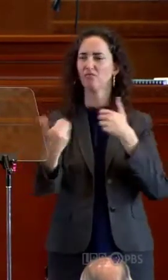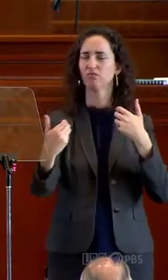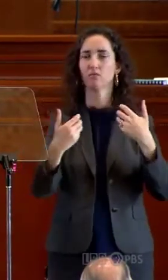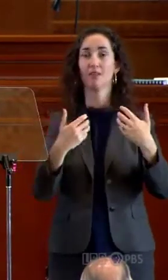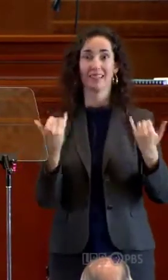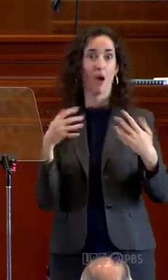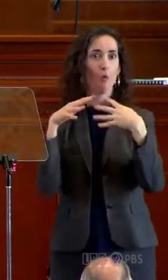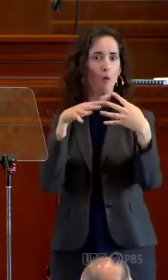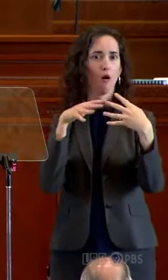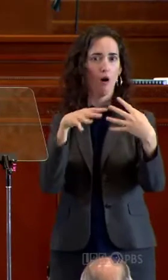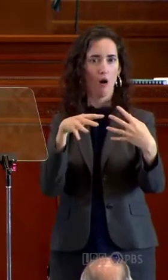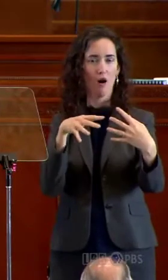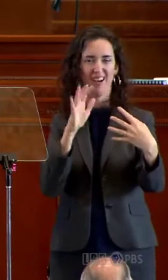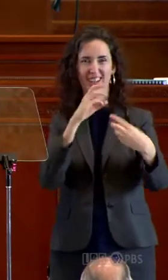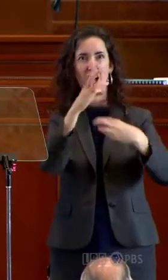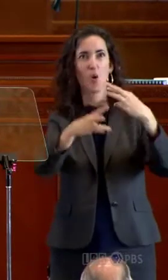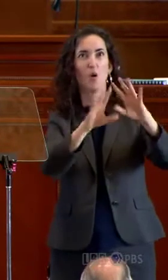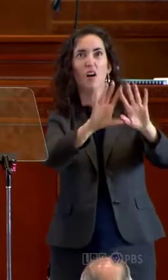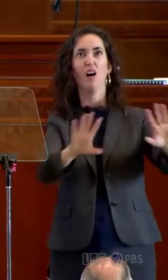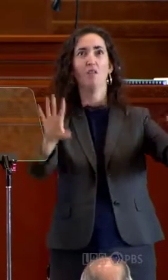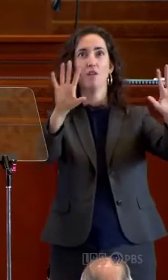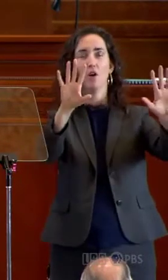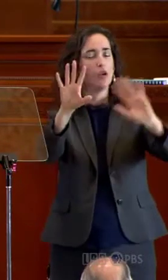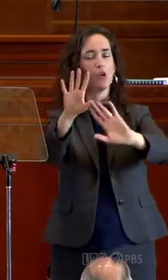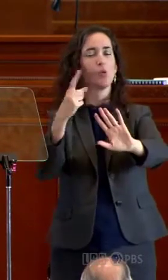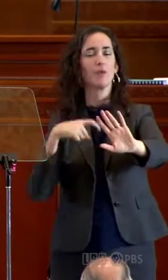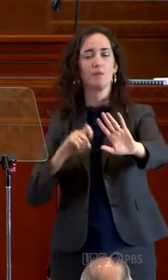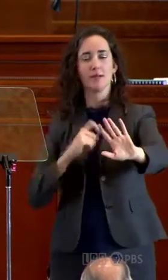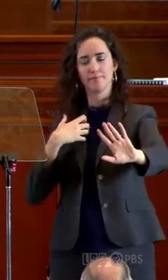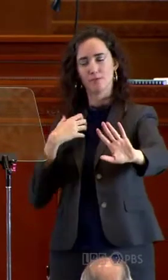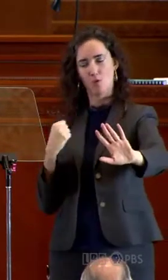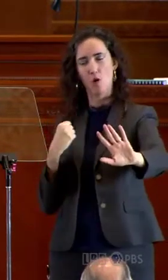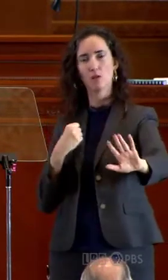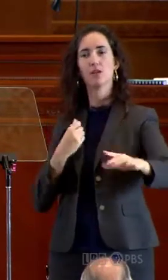war, let us be bold enough to be peacemakers.